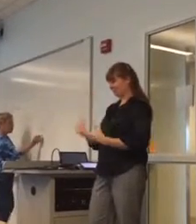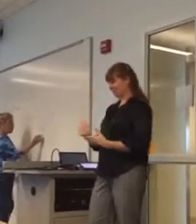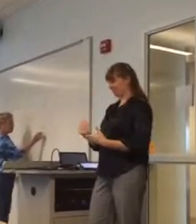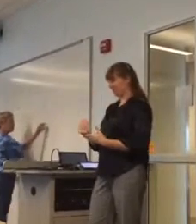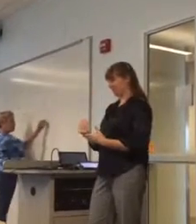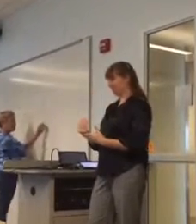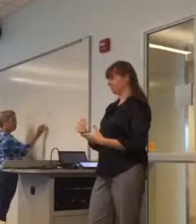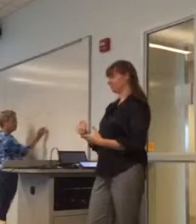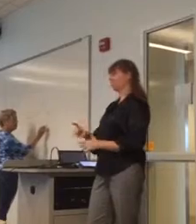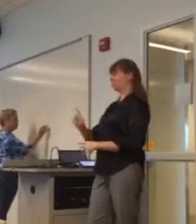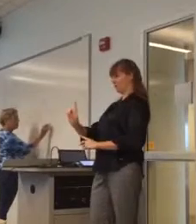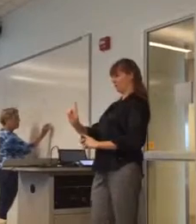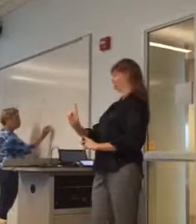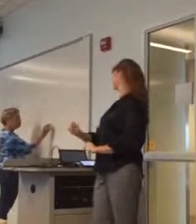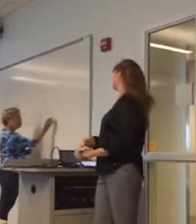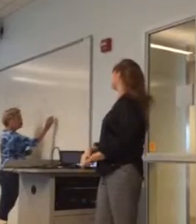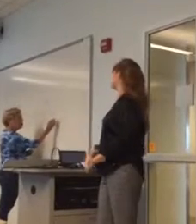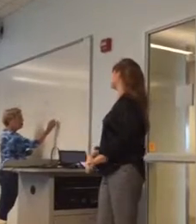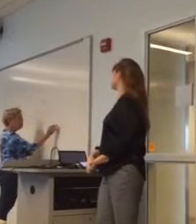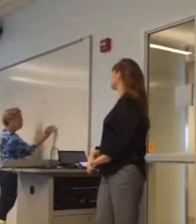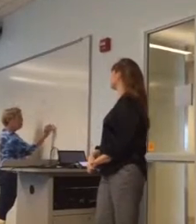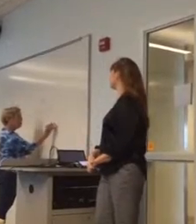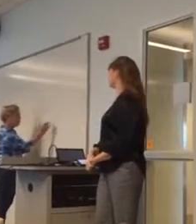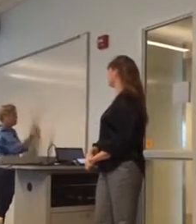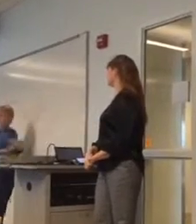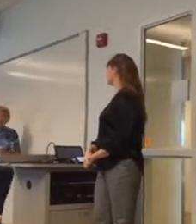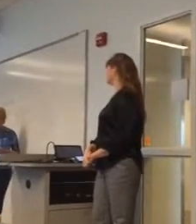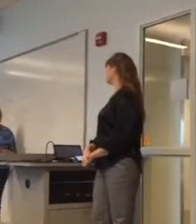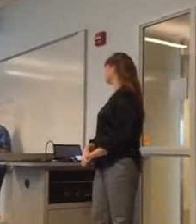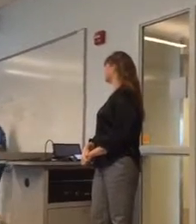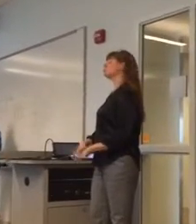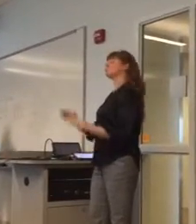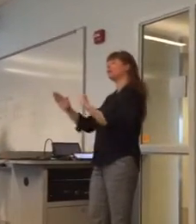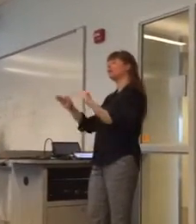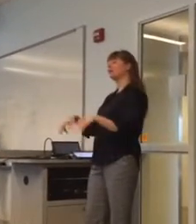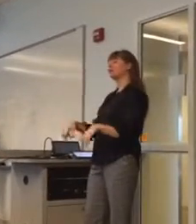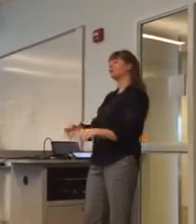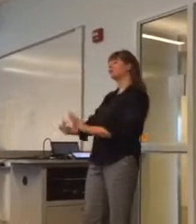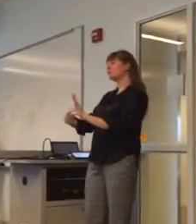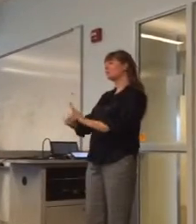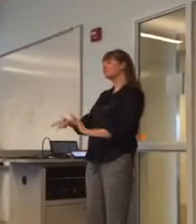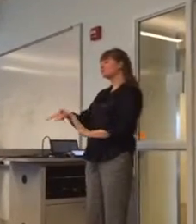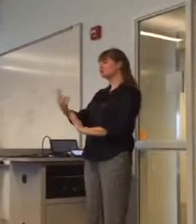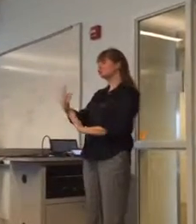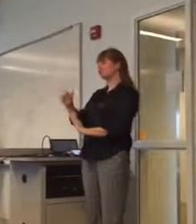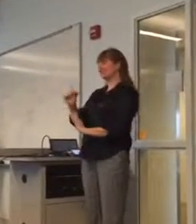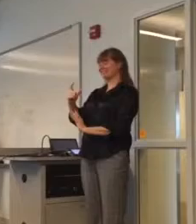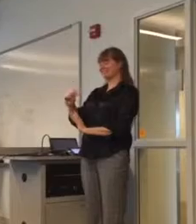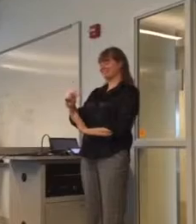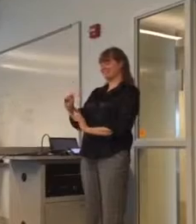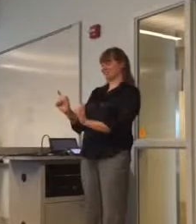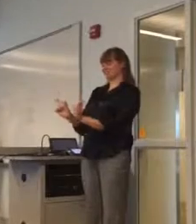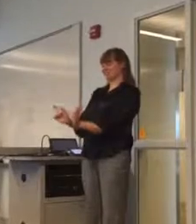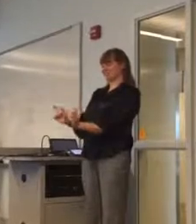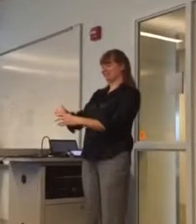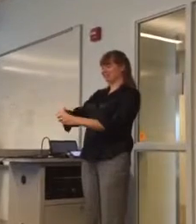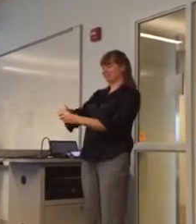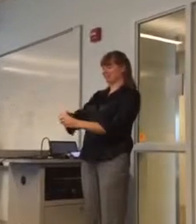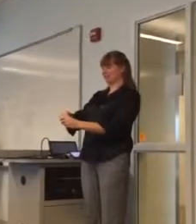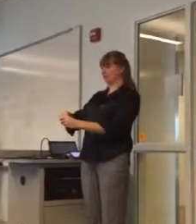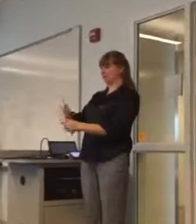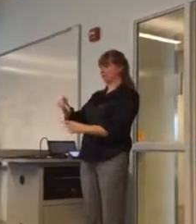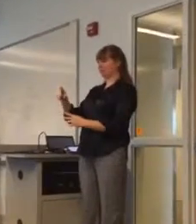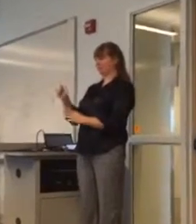first power, there need to be 2 sets in the power set. And now what would they